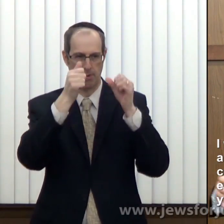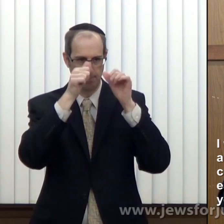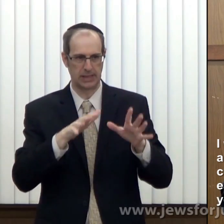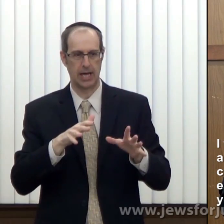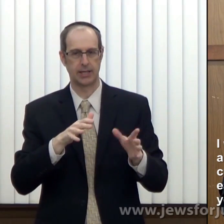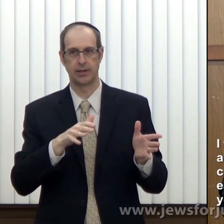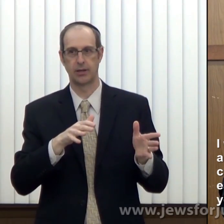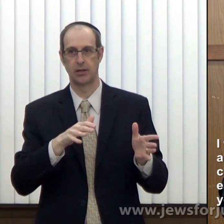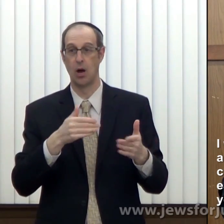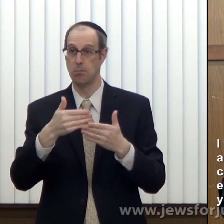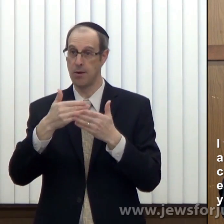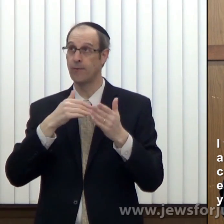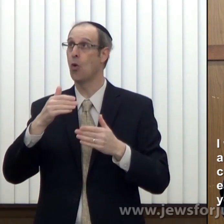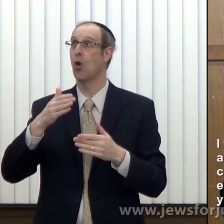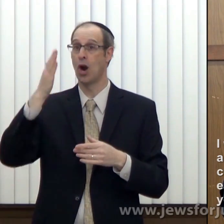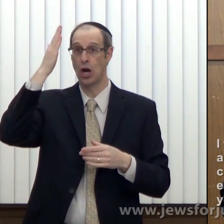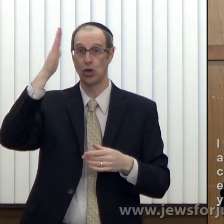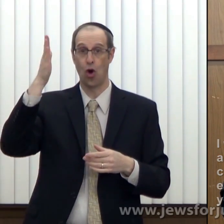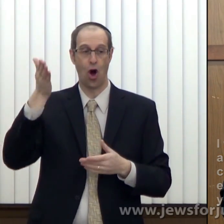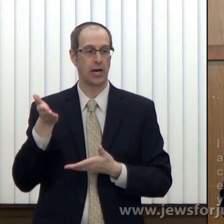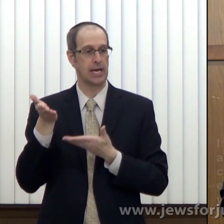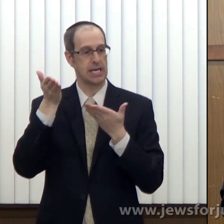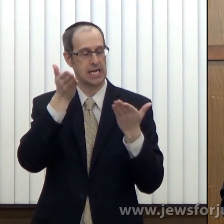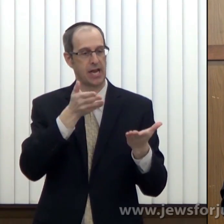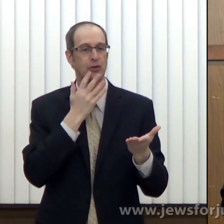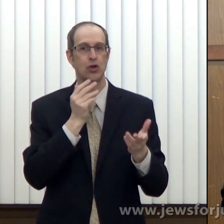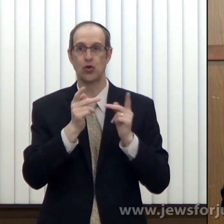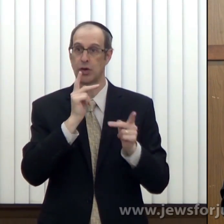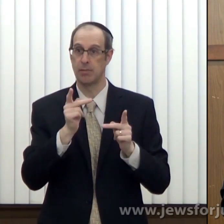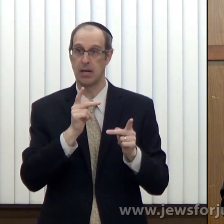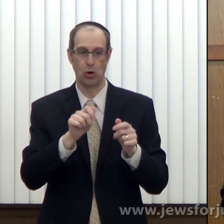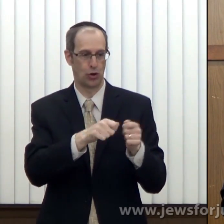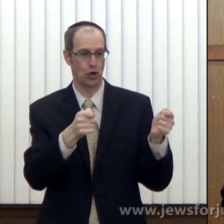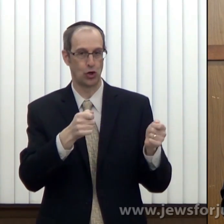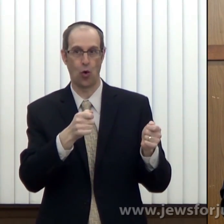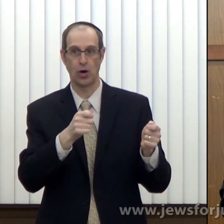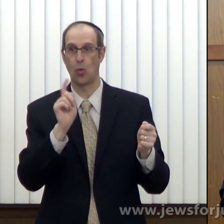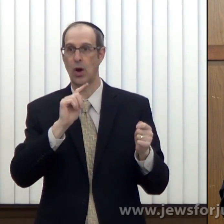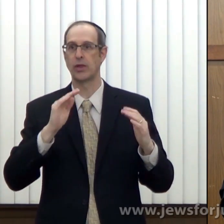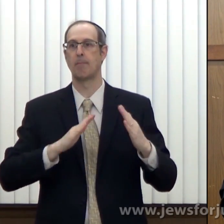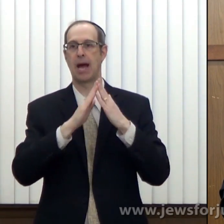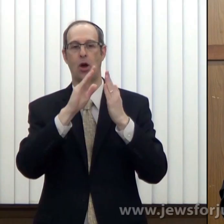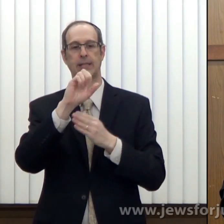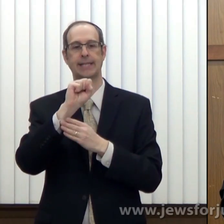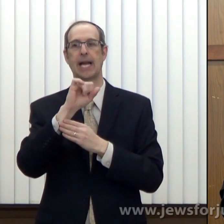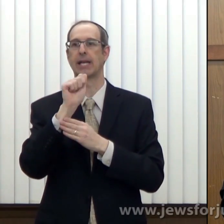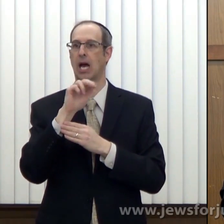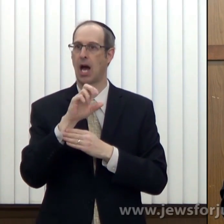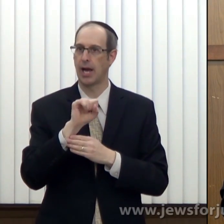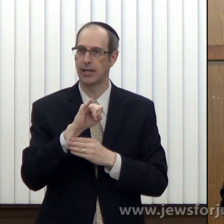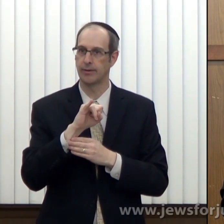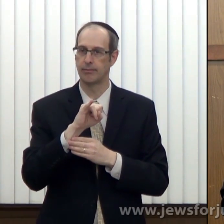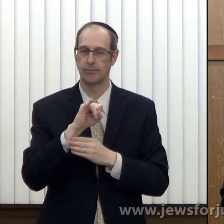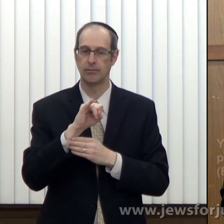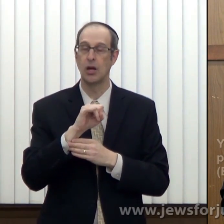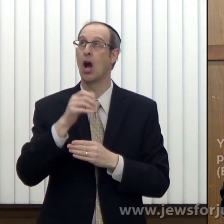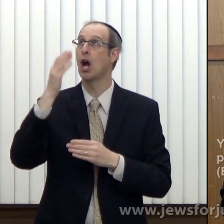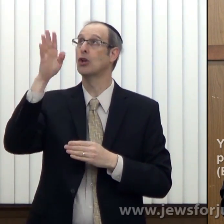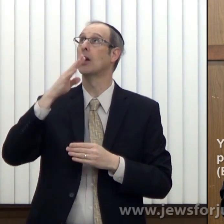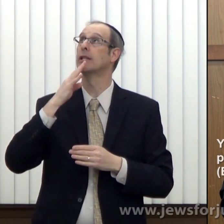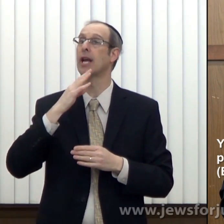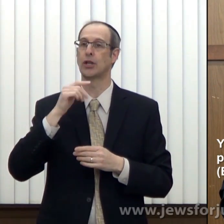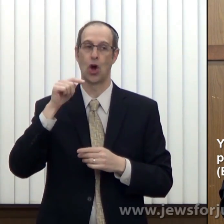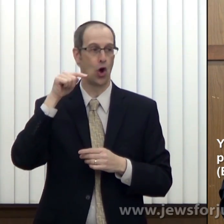Before God gives the Jewish people the Torah at Mount Sinai, God says that you will